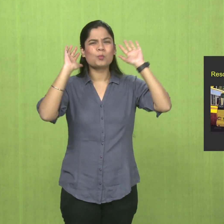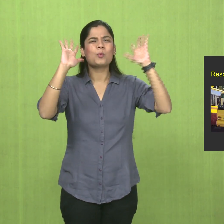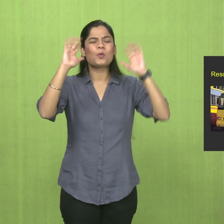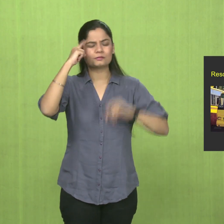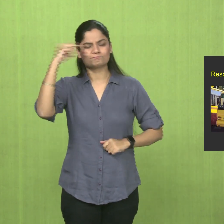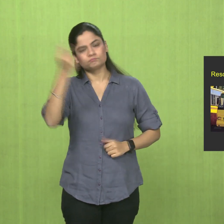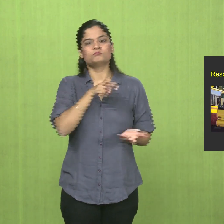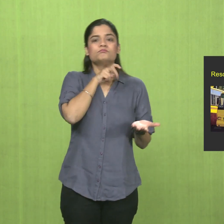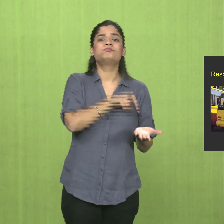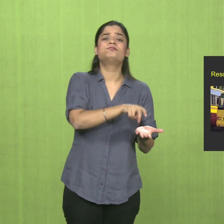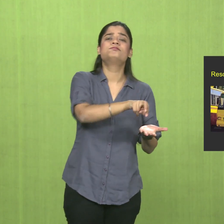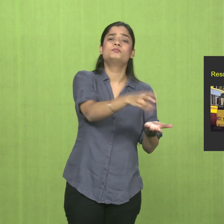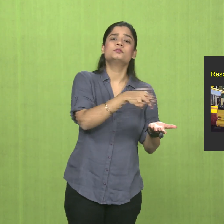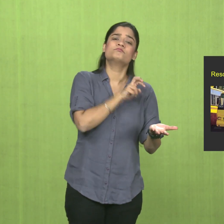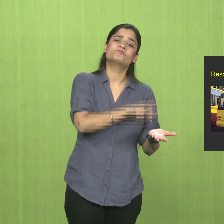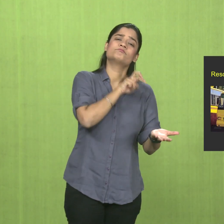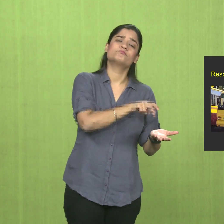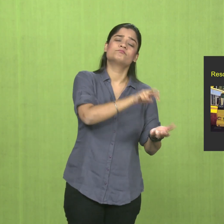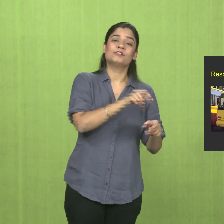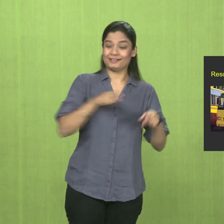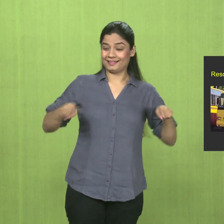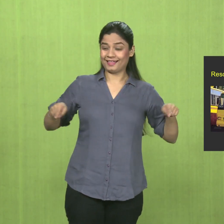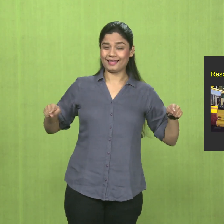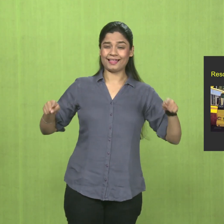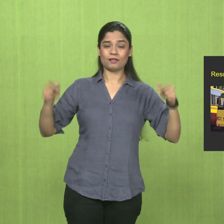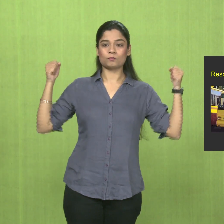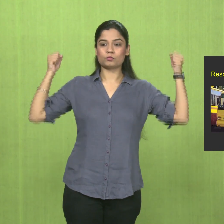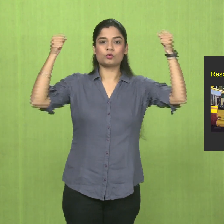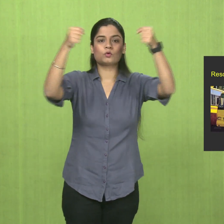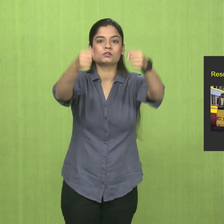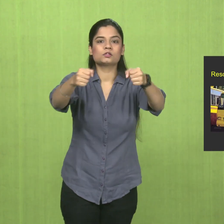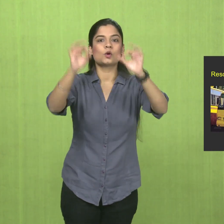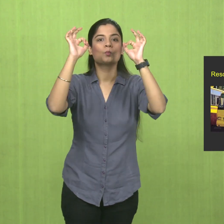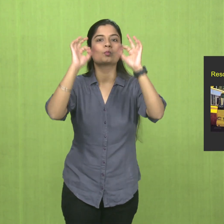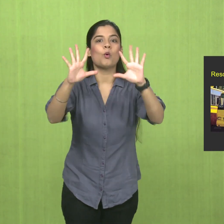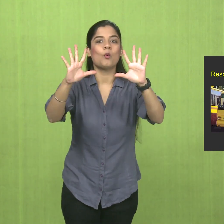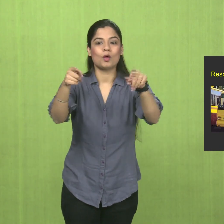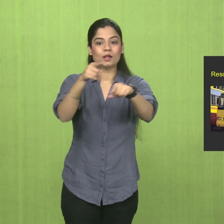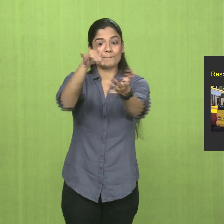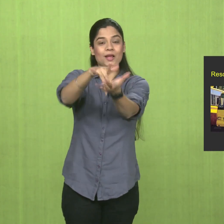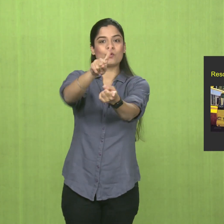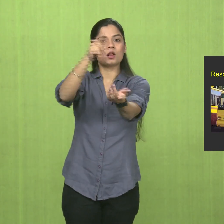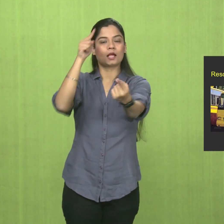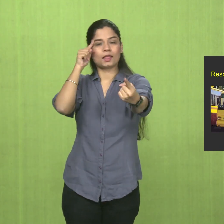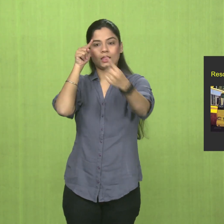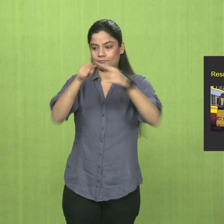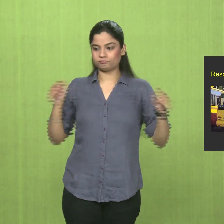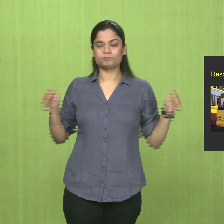and instead of taking the bus, you choose to walk to school. The destination is the same,